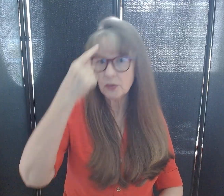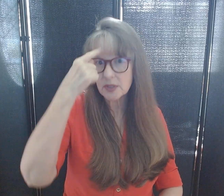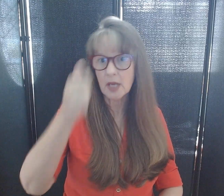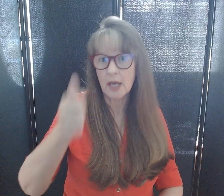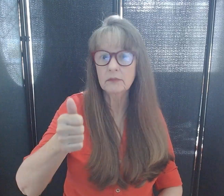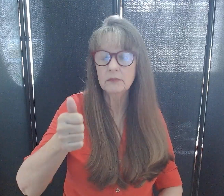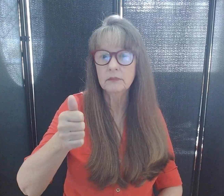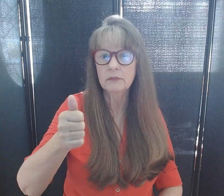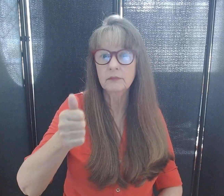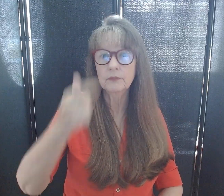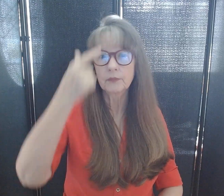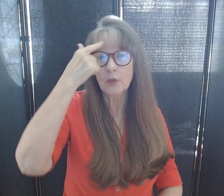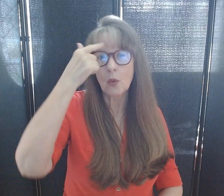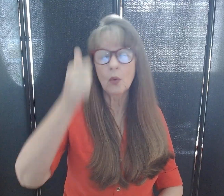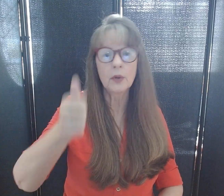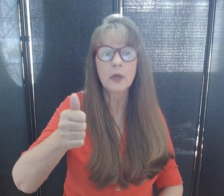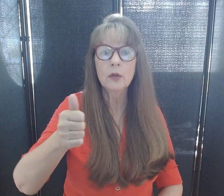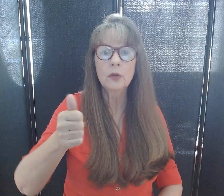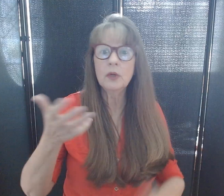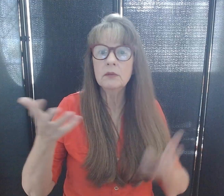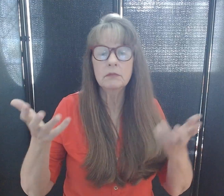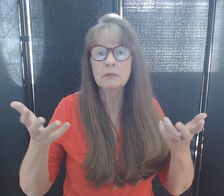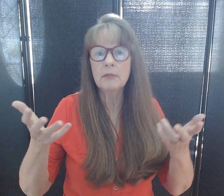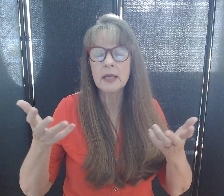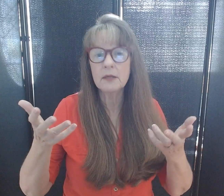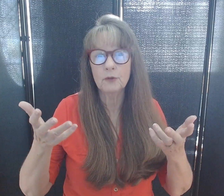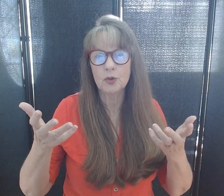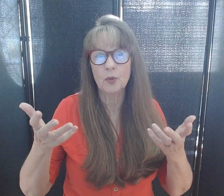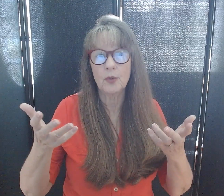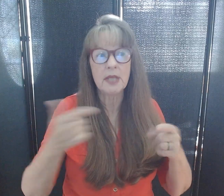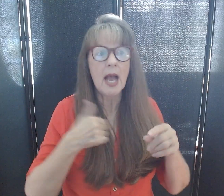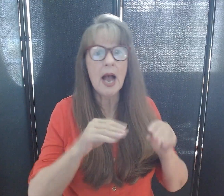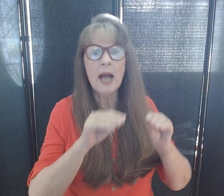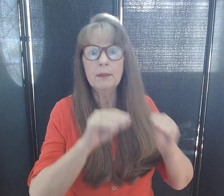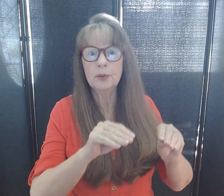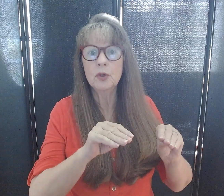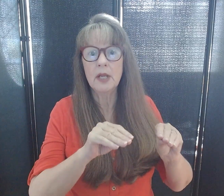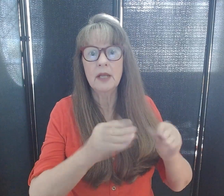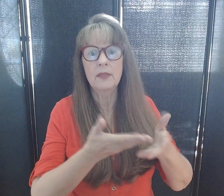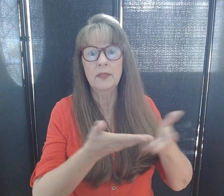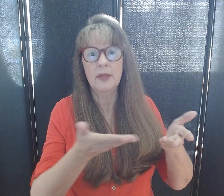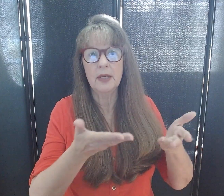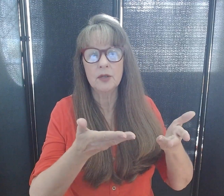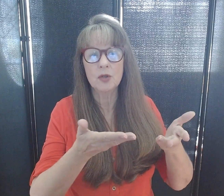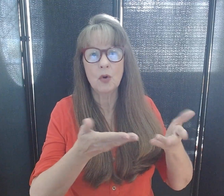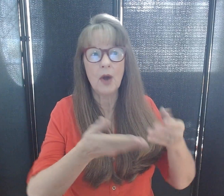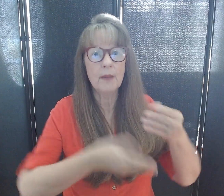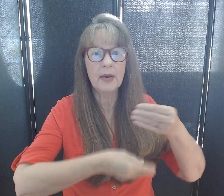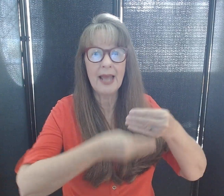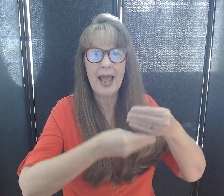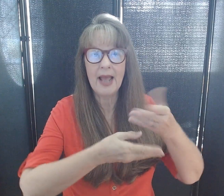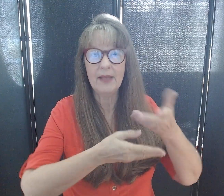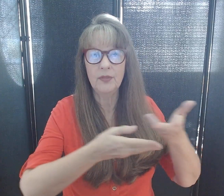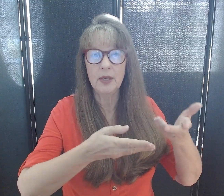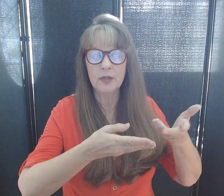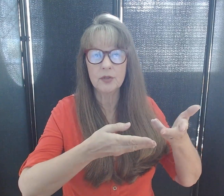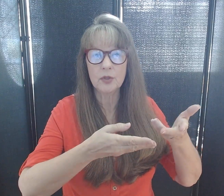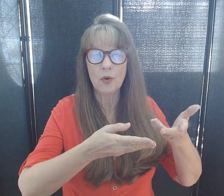decide. Or you can make a different choice. I put in this, or I'm going to add this,